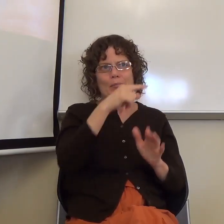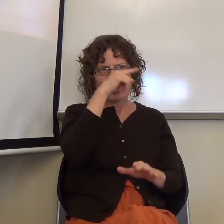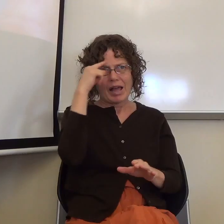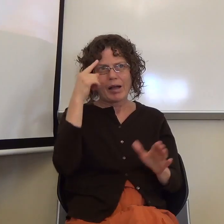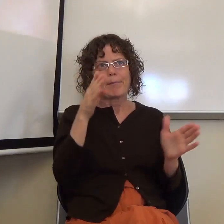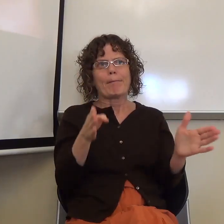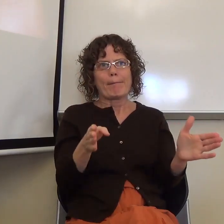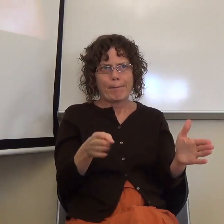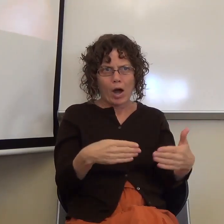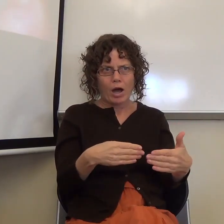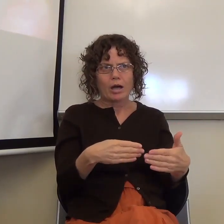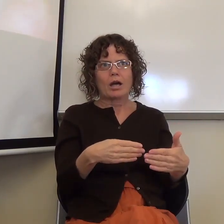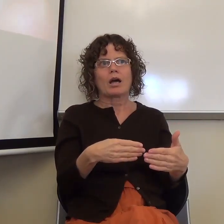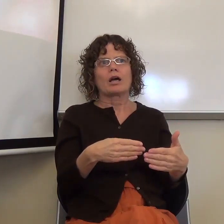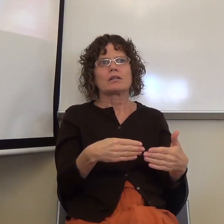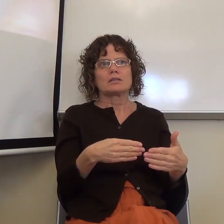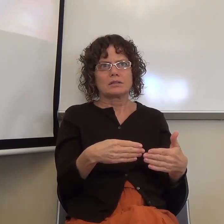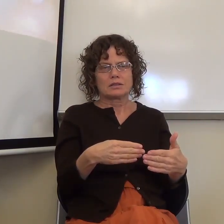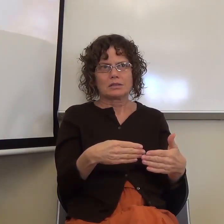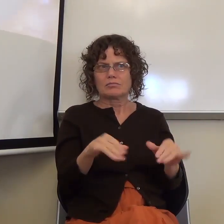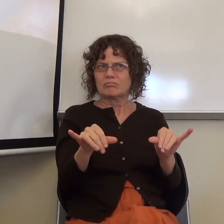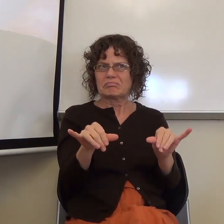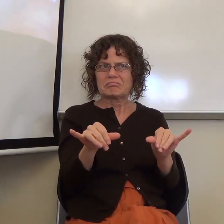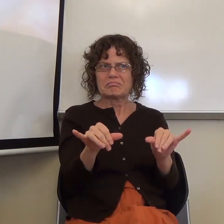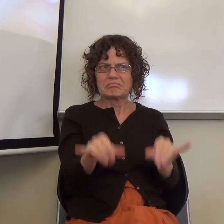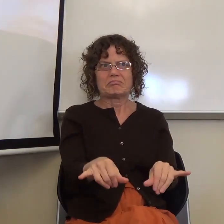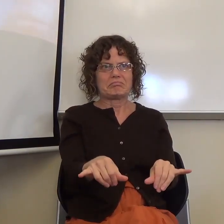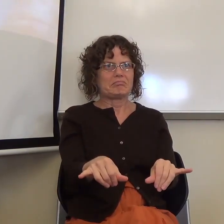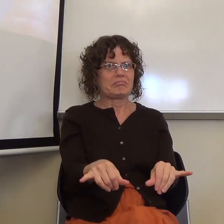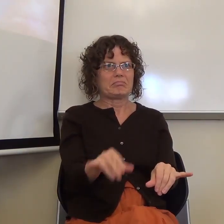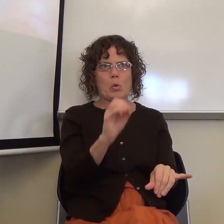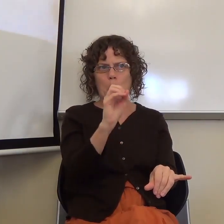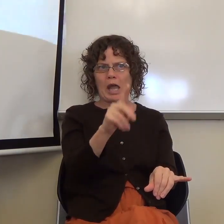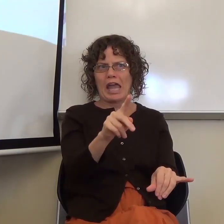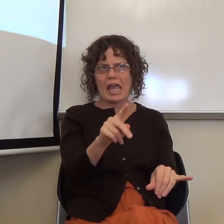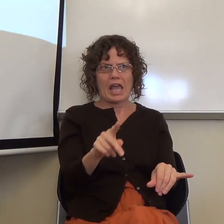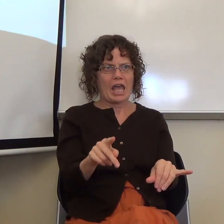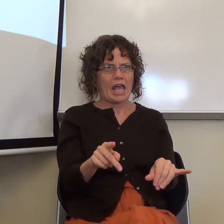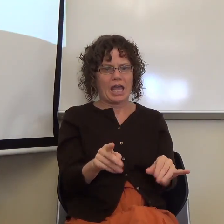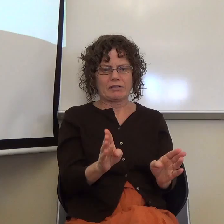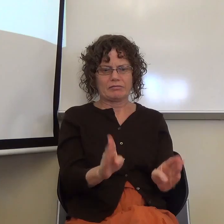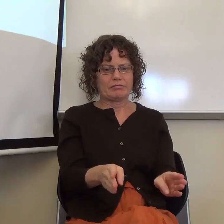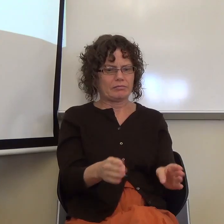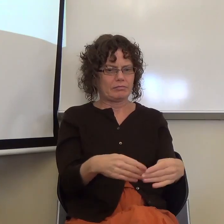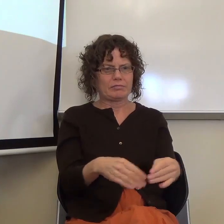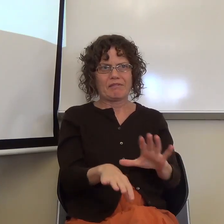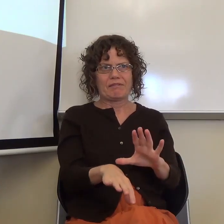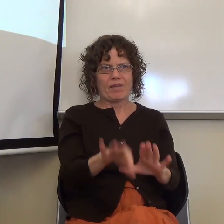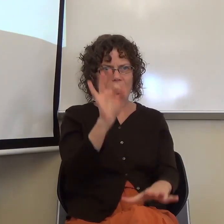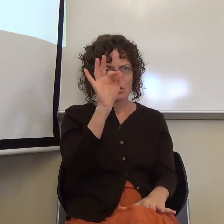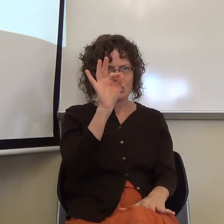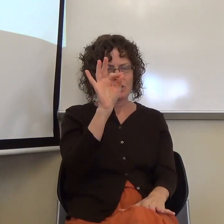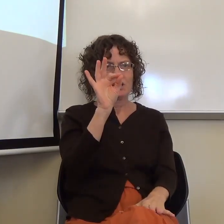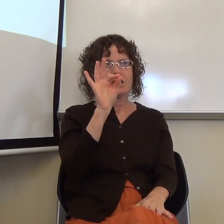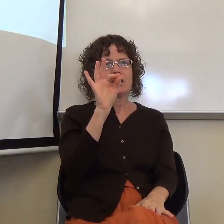yeah. So black boxes, okay. Black box was okay. The airplane's engines